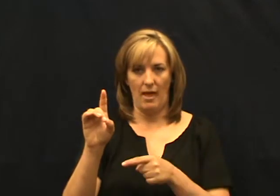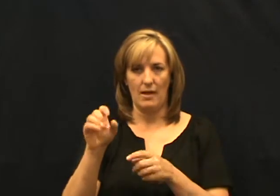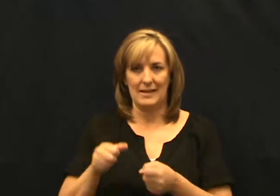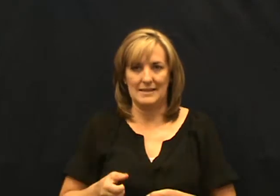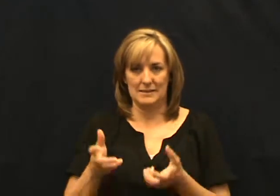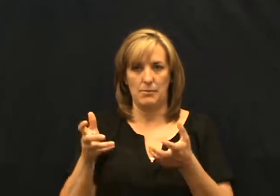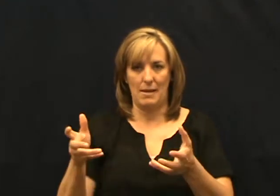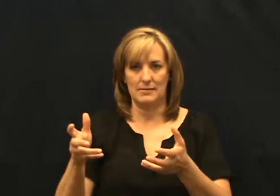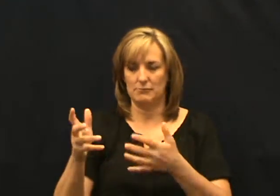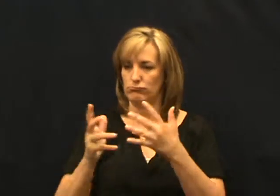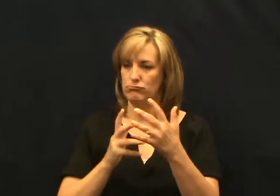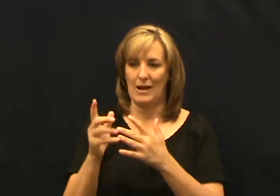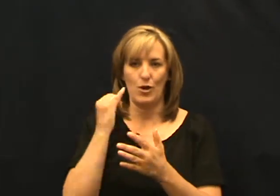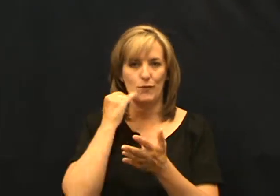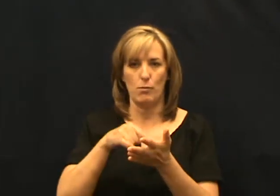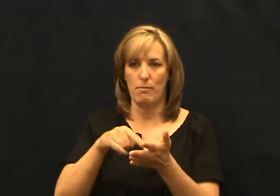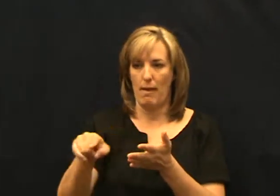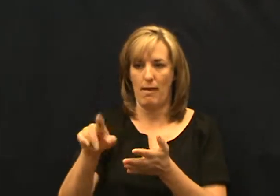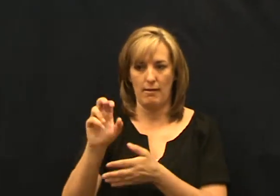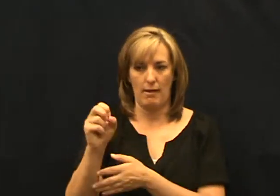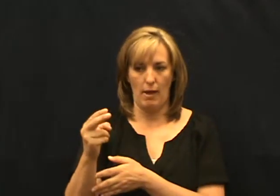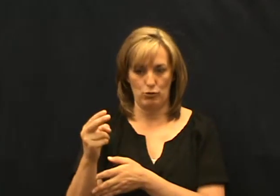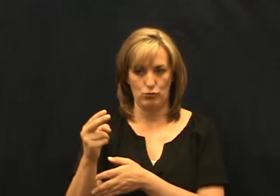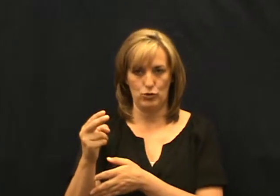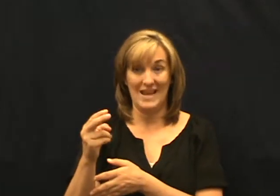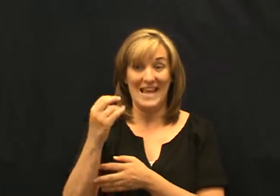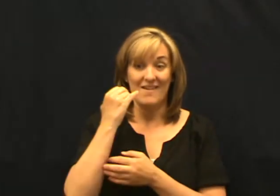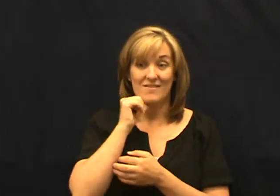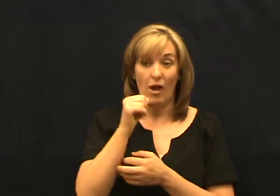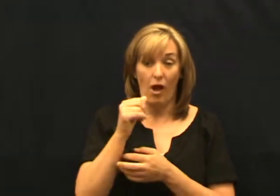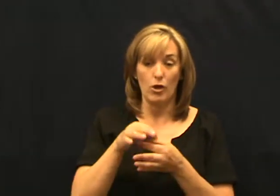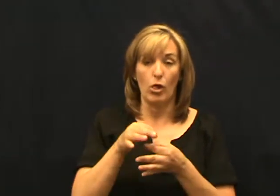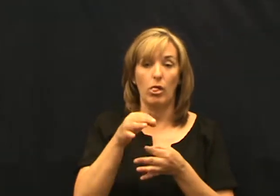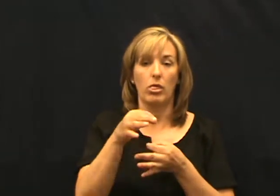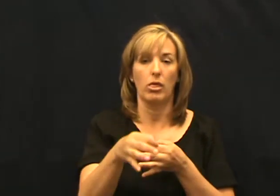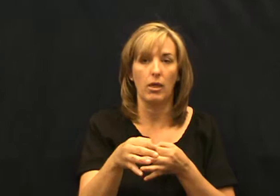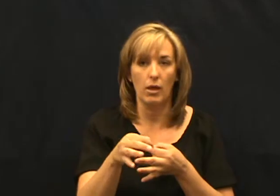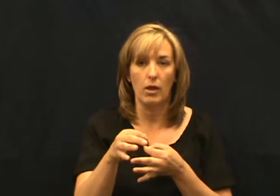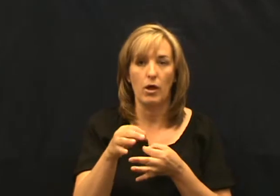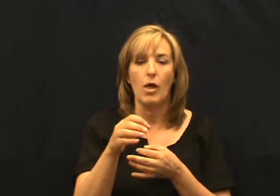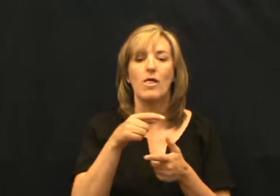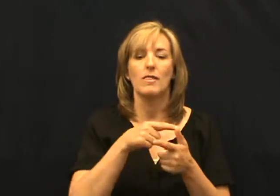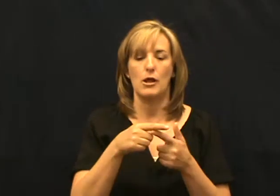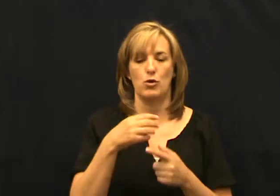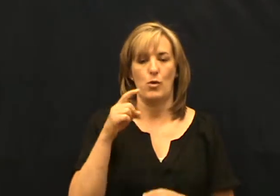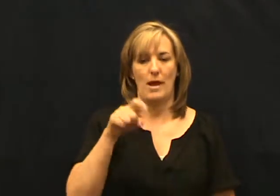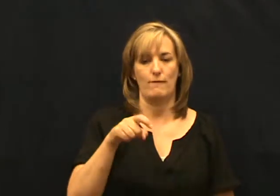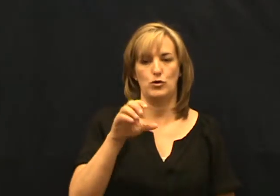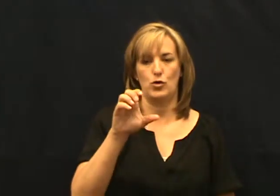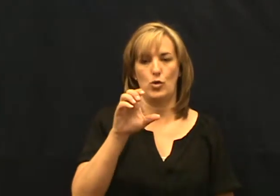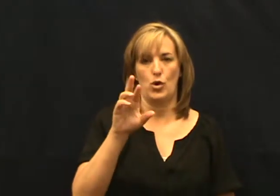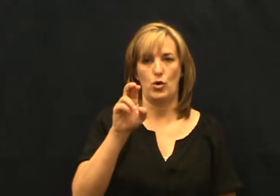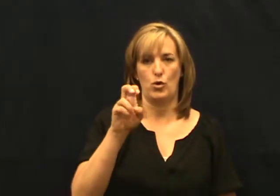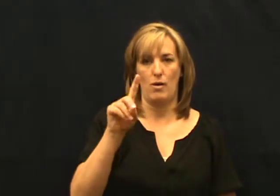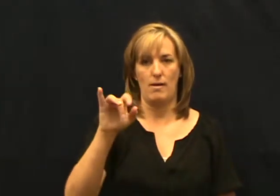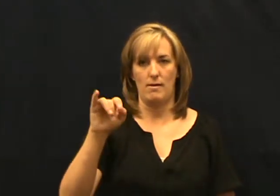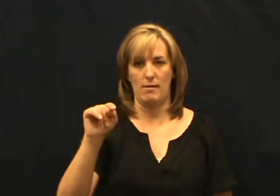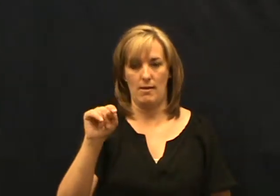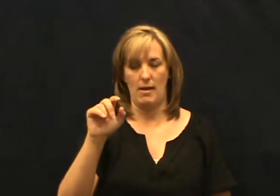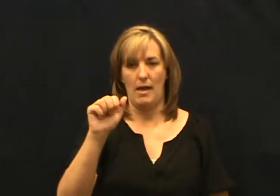debit expense. If you haven't paid cash yet, you credit accounts payable, which is a short-term liability. If you have